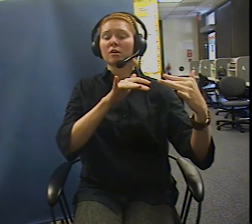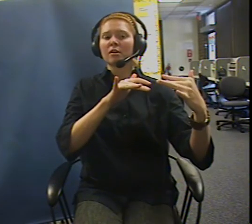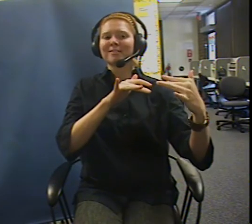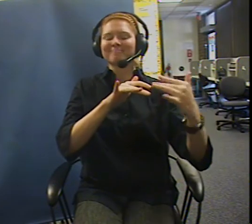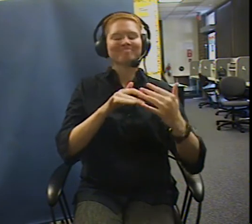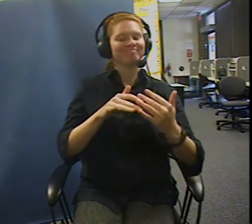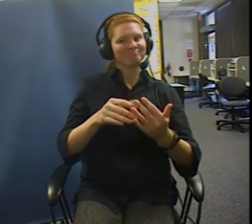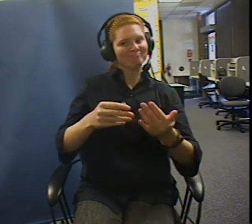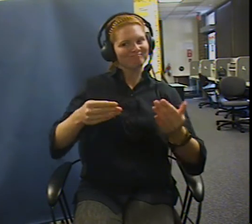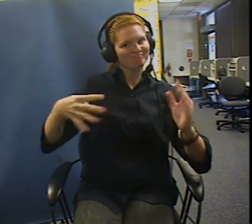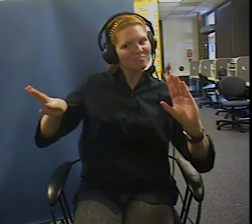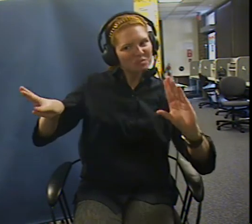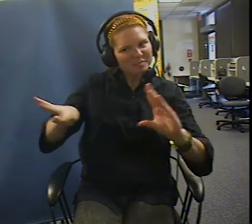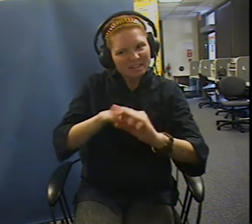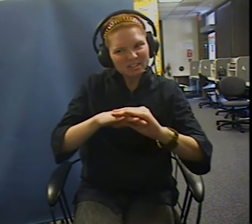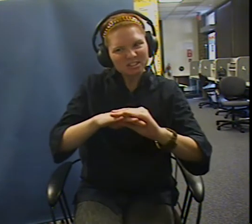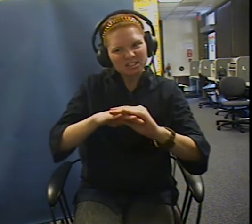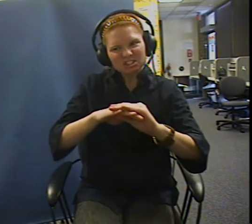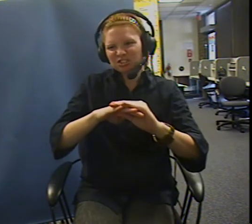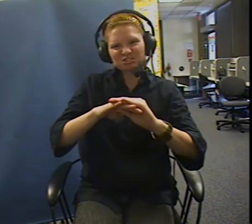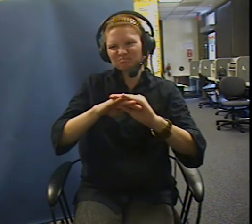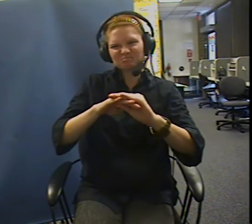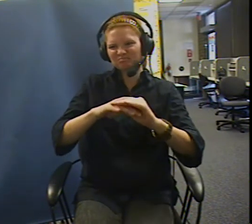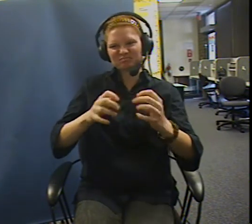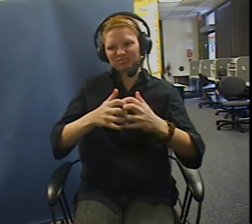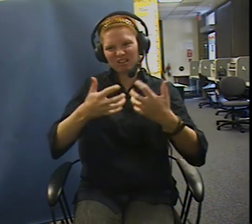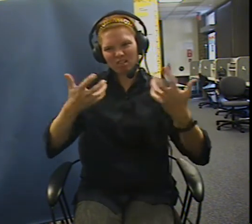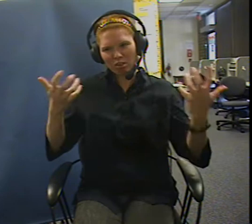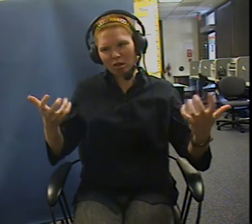rate also contributed to the demand for new housing.